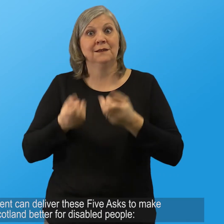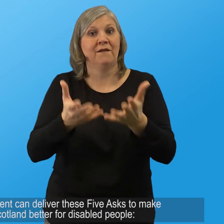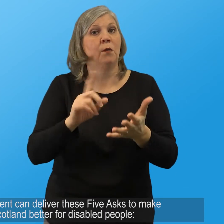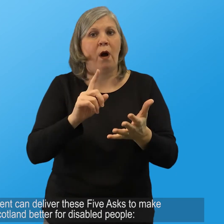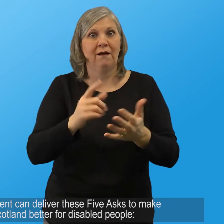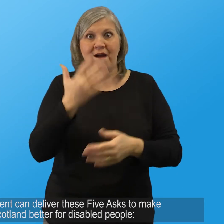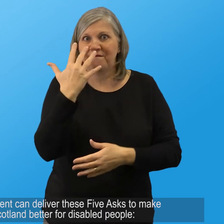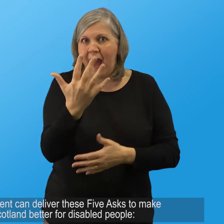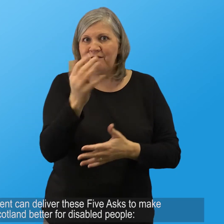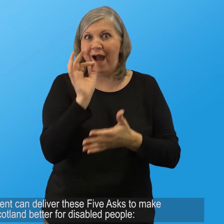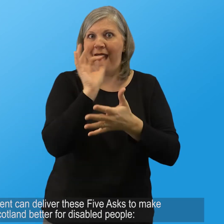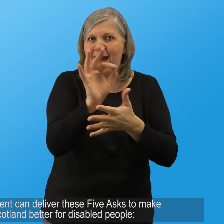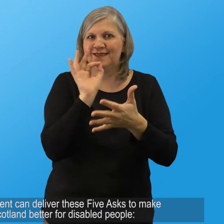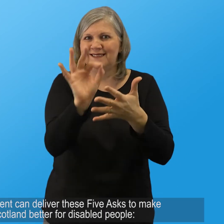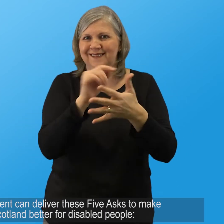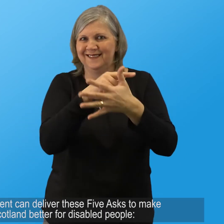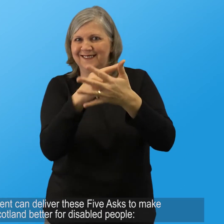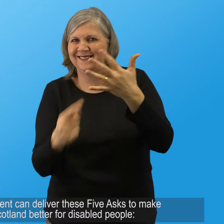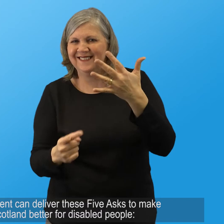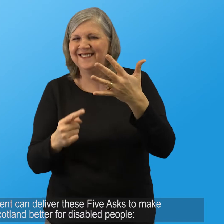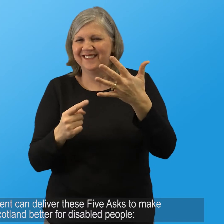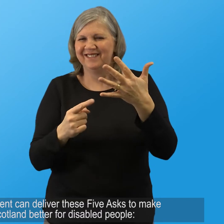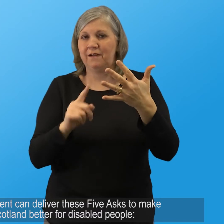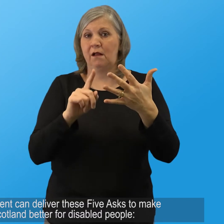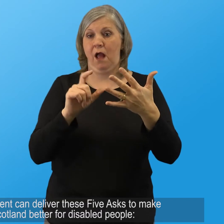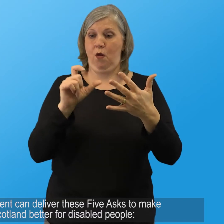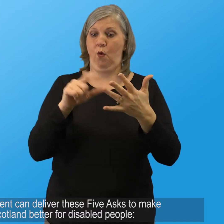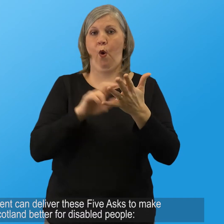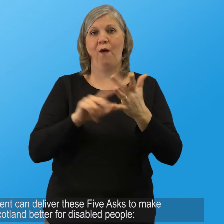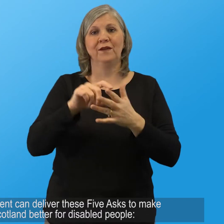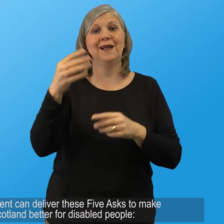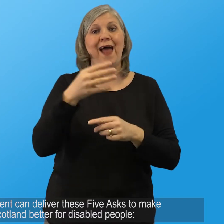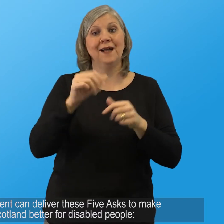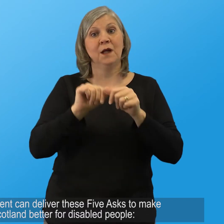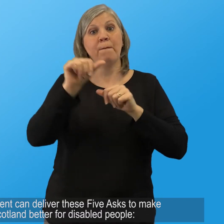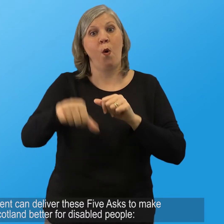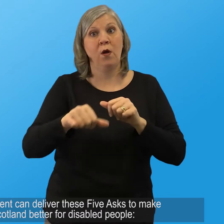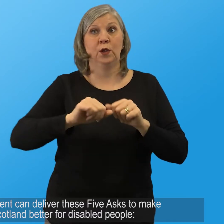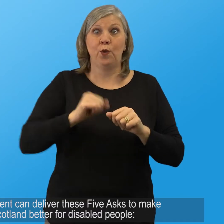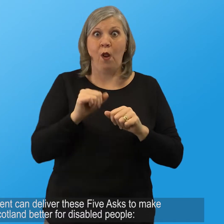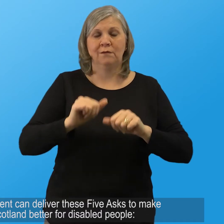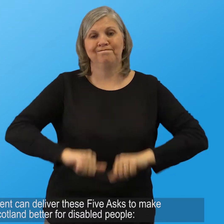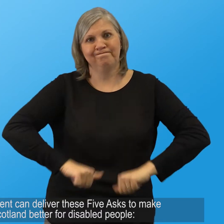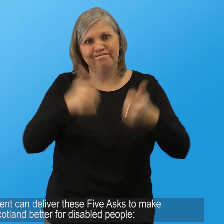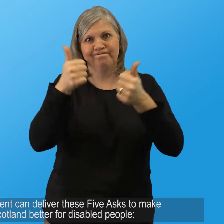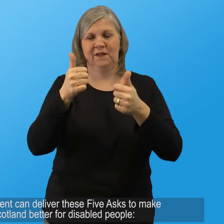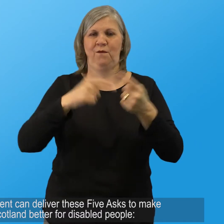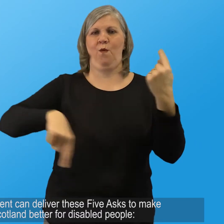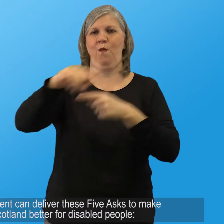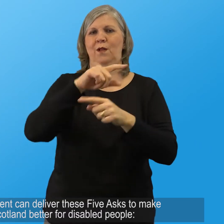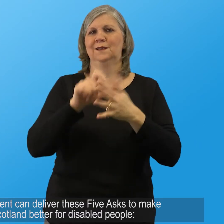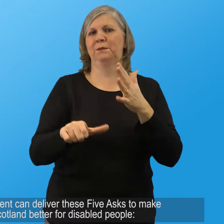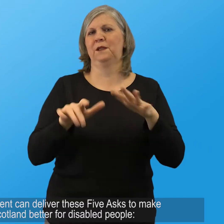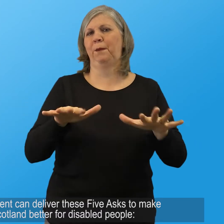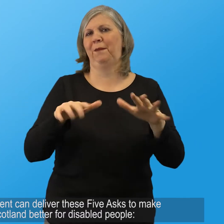The next Scottish Parliament can deliver these 5 asks to make a post-COVID-19 Scotland better for disabled people.